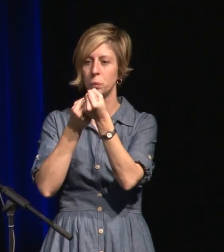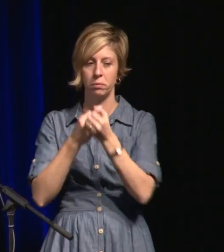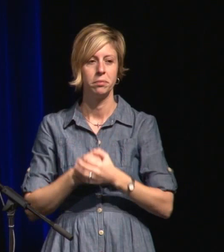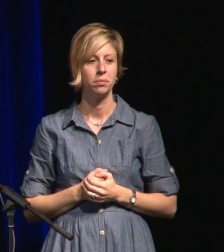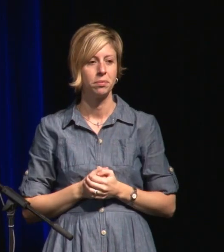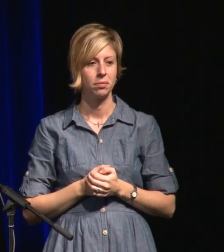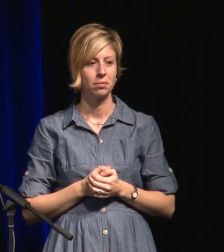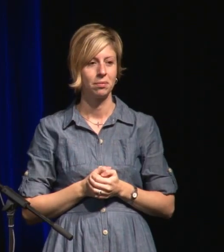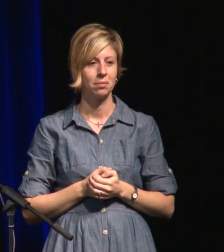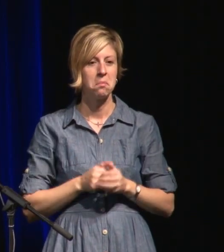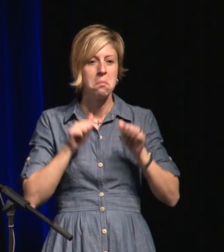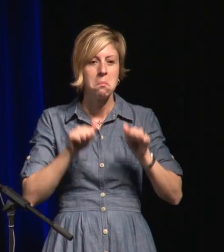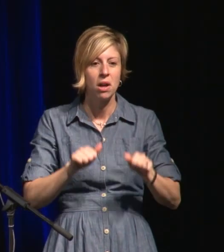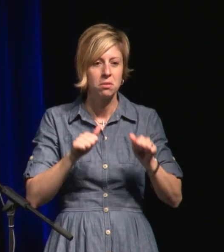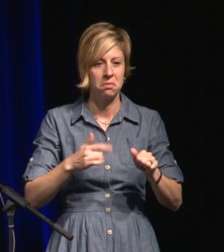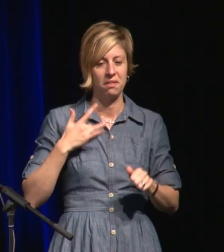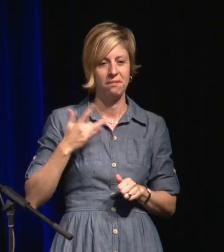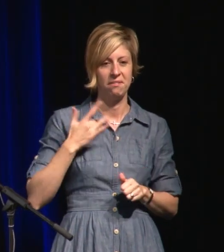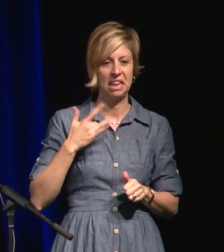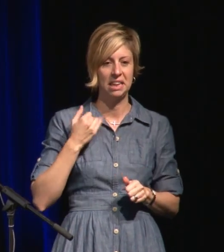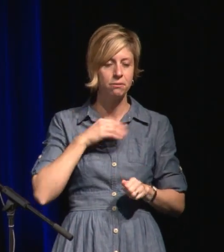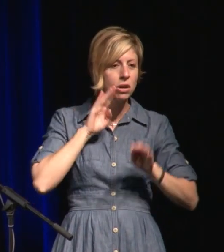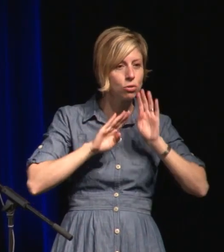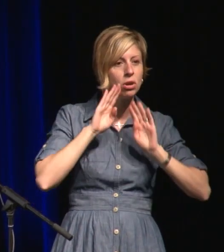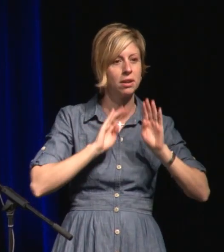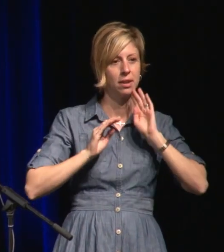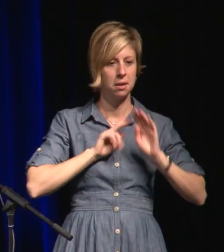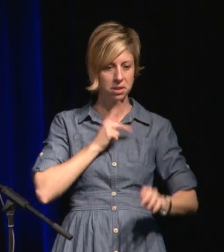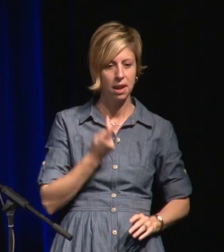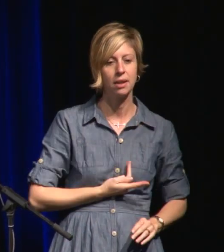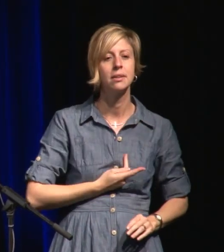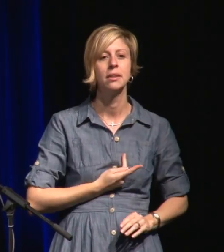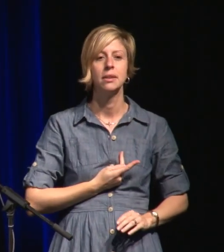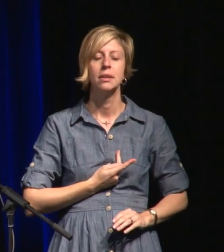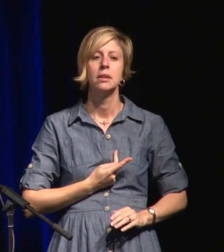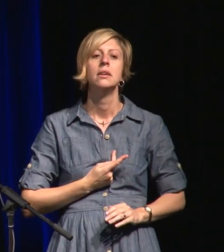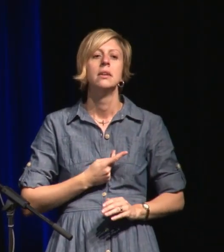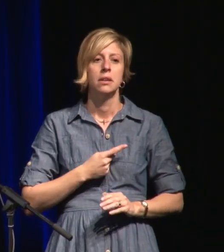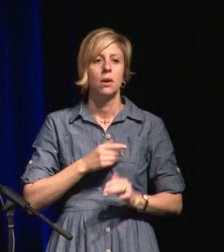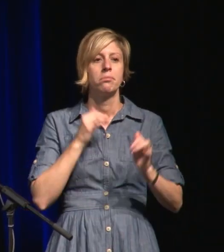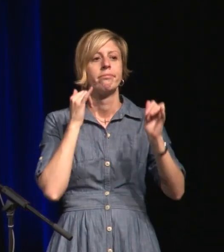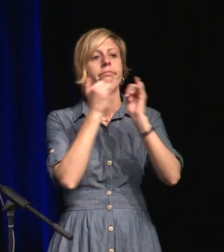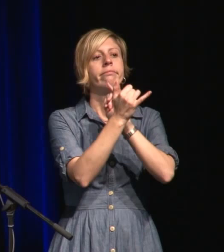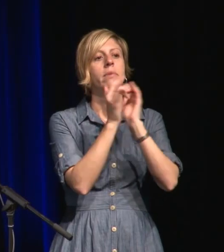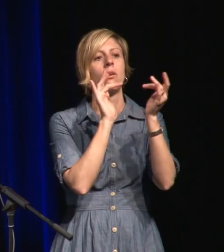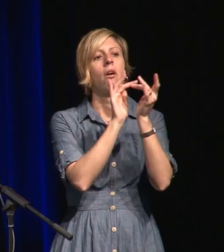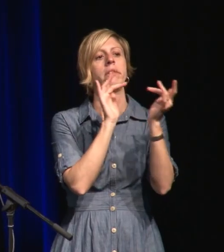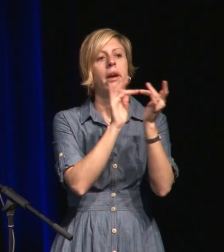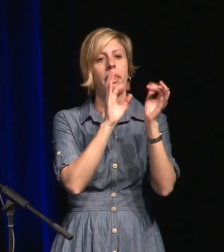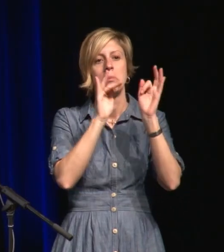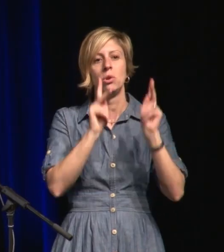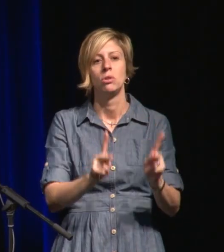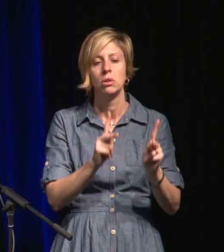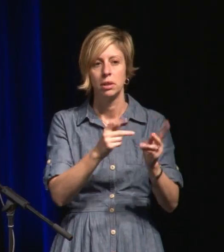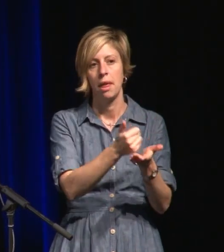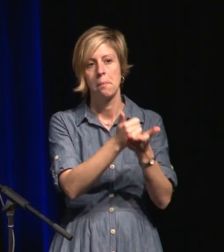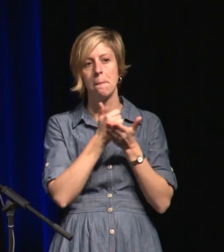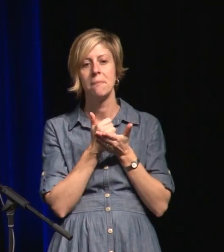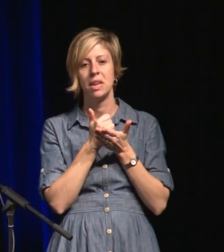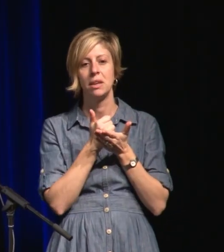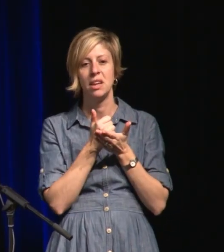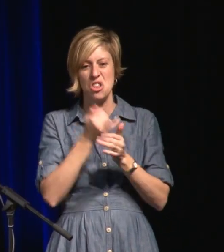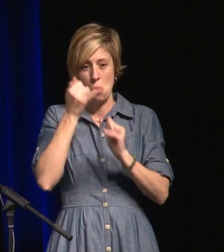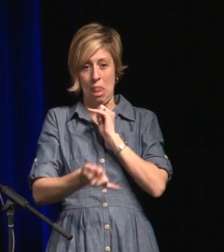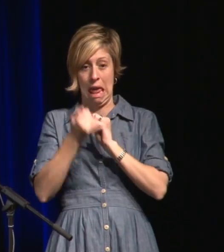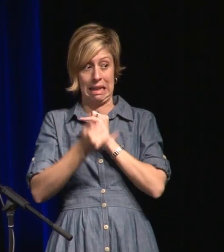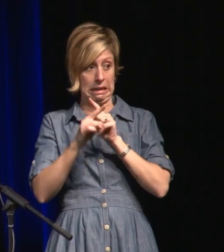needed an encouraging word. So, unfortunately, I have one final request before you are officially able